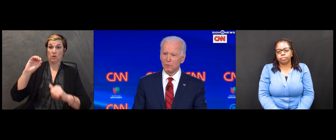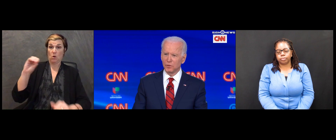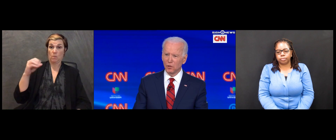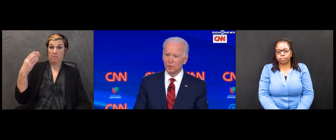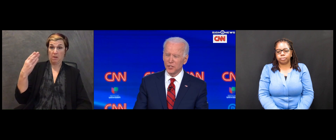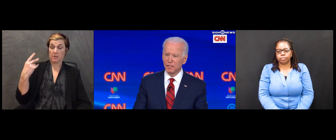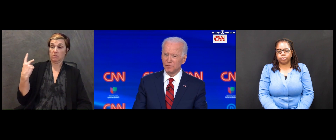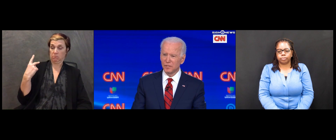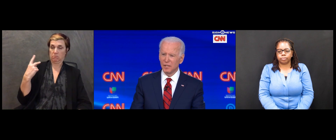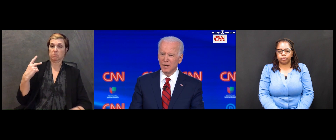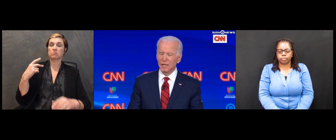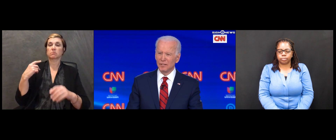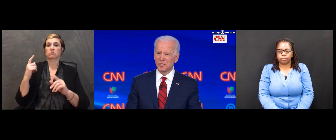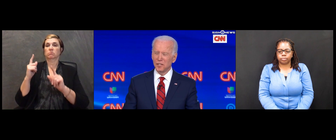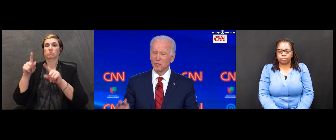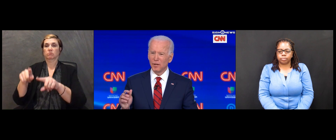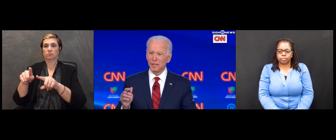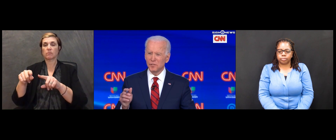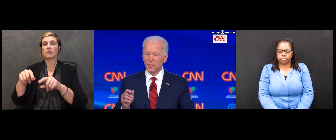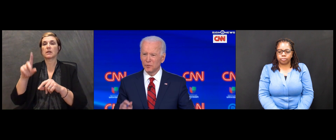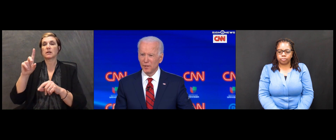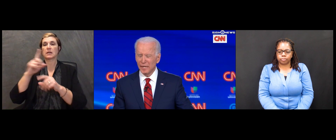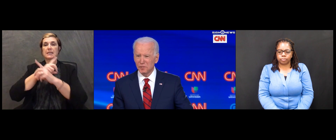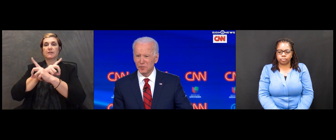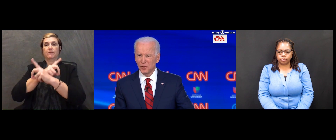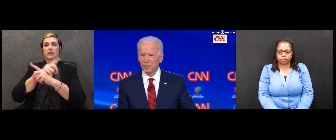was to meet with all the chiefs. The single